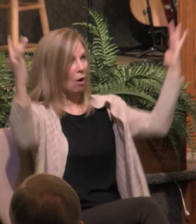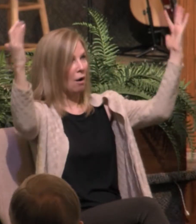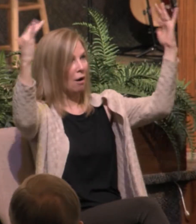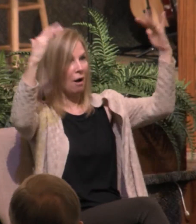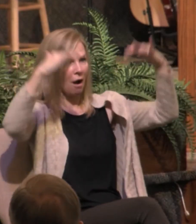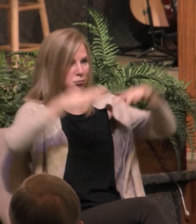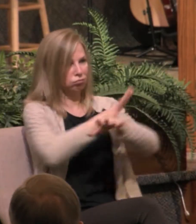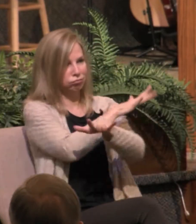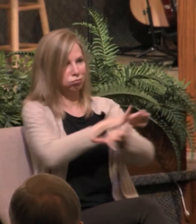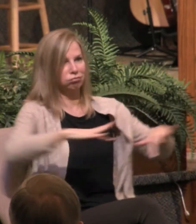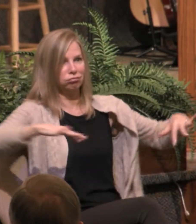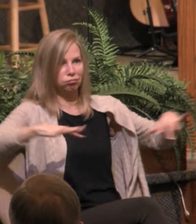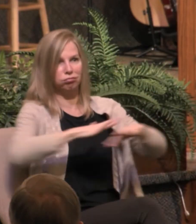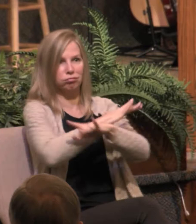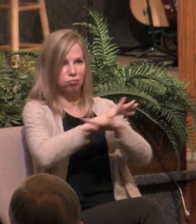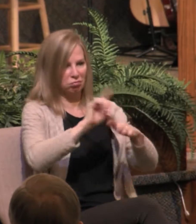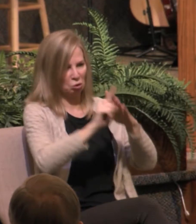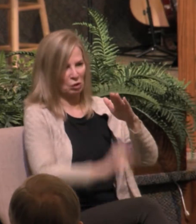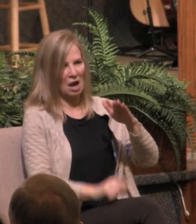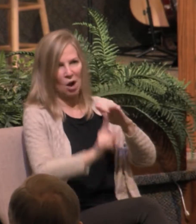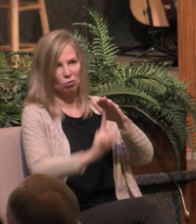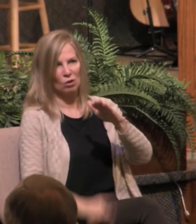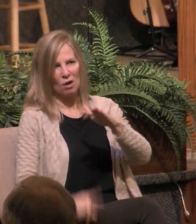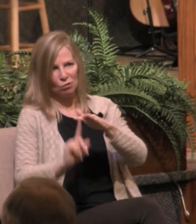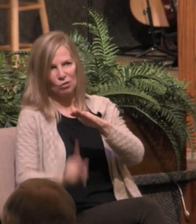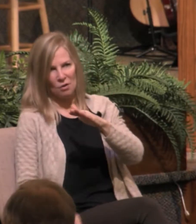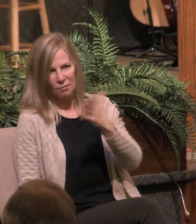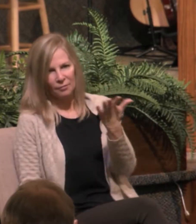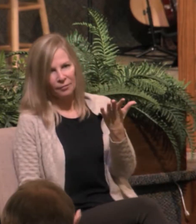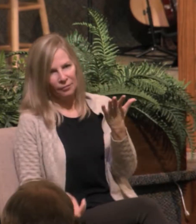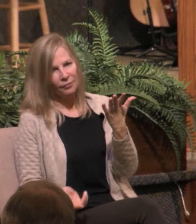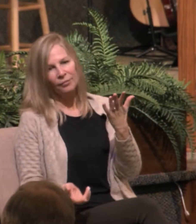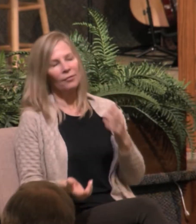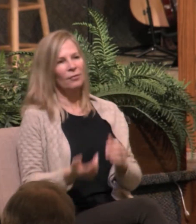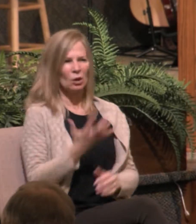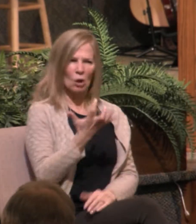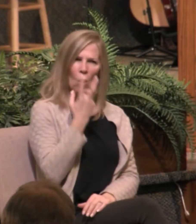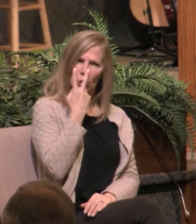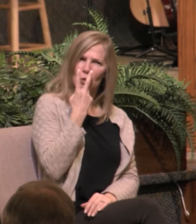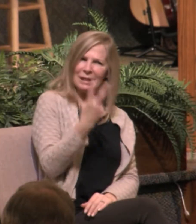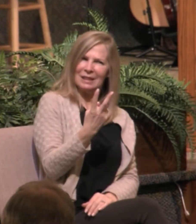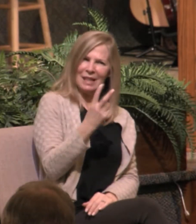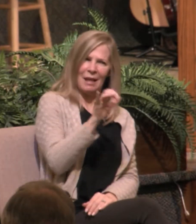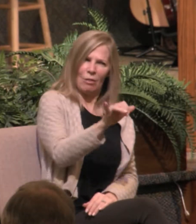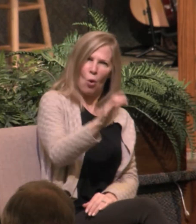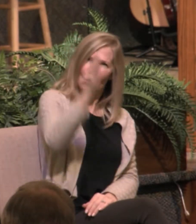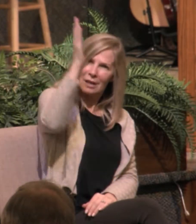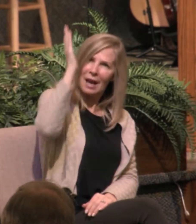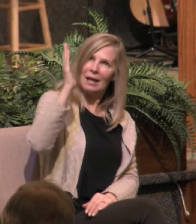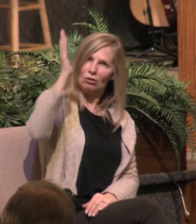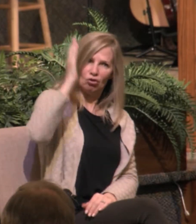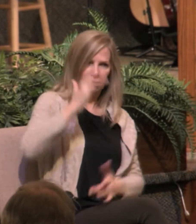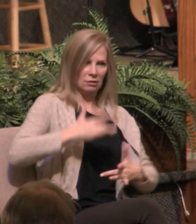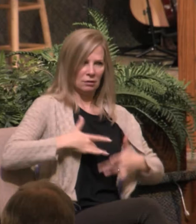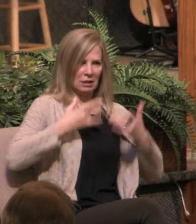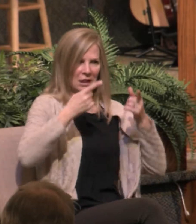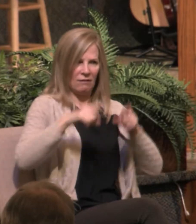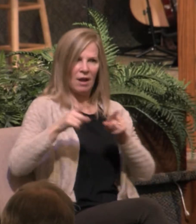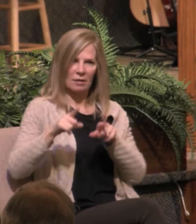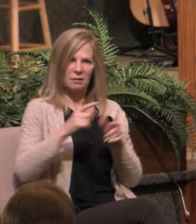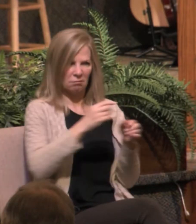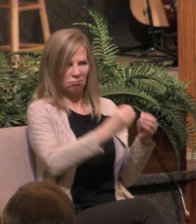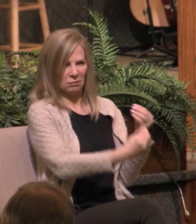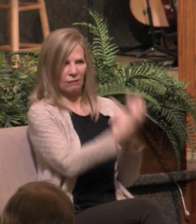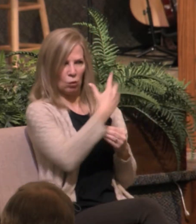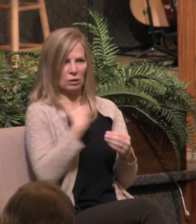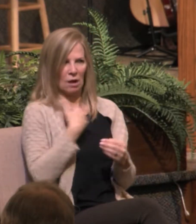Now I want to help us see how these ancient events actually should help us live today. So I mentioned